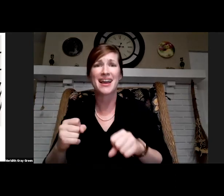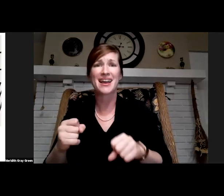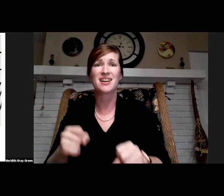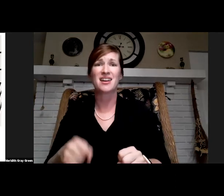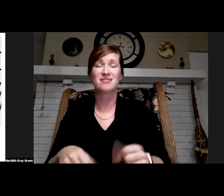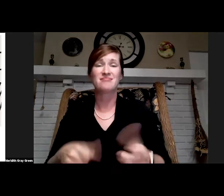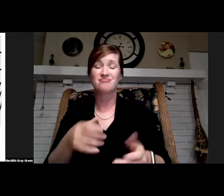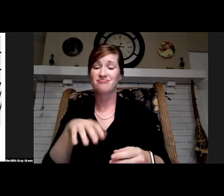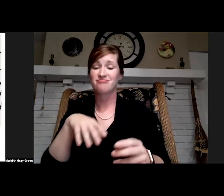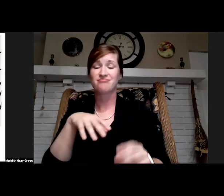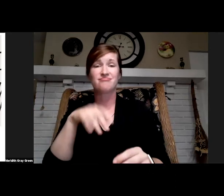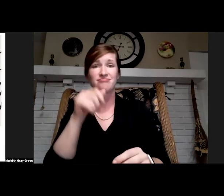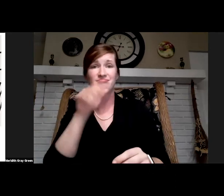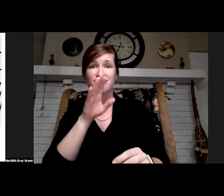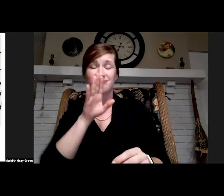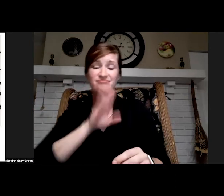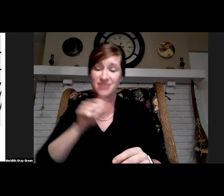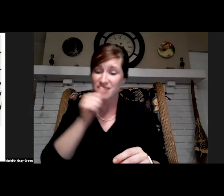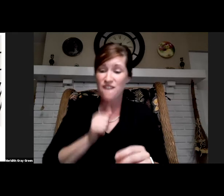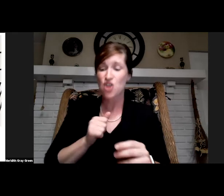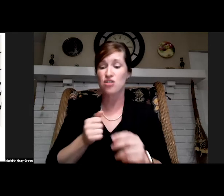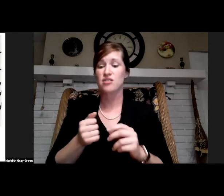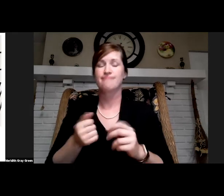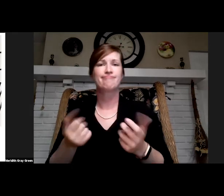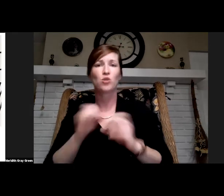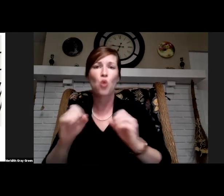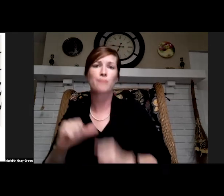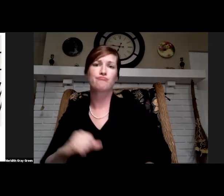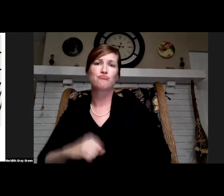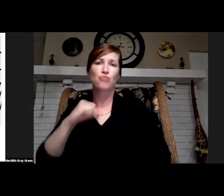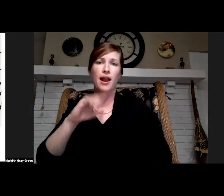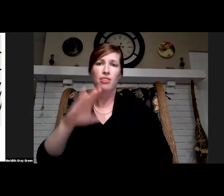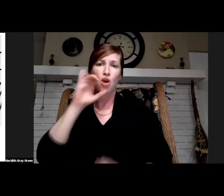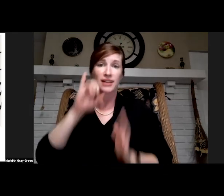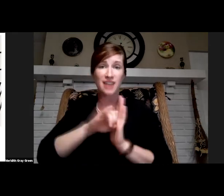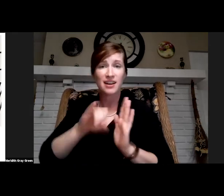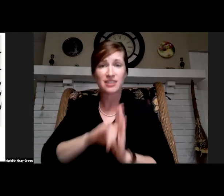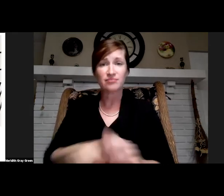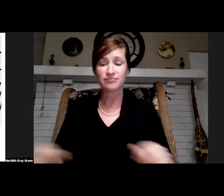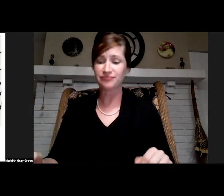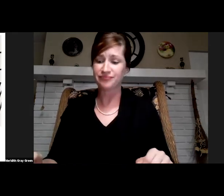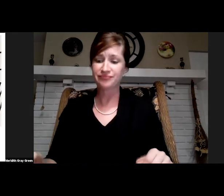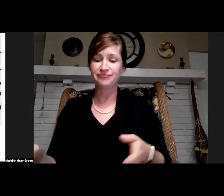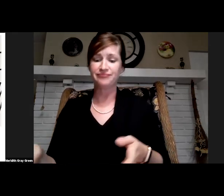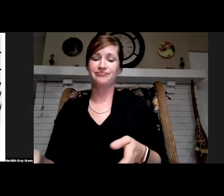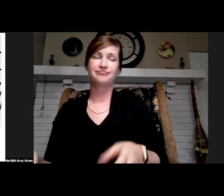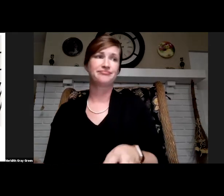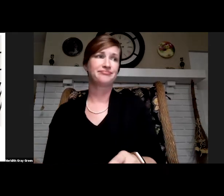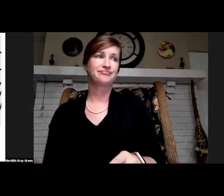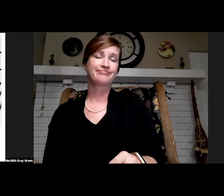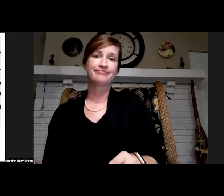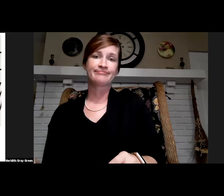then they are likely to become isolated and to suffer and to not have